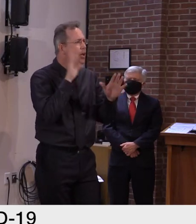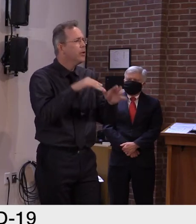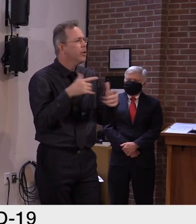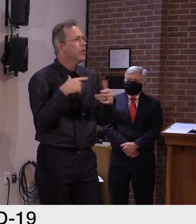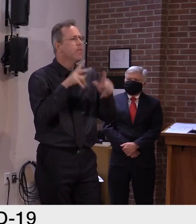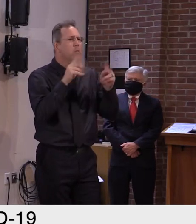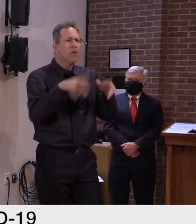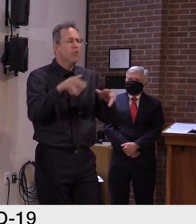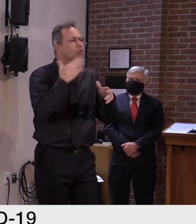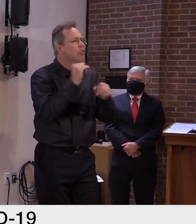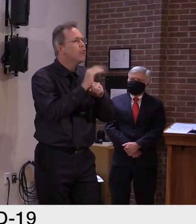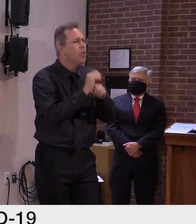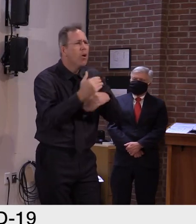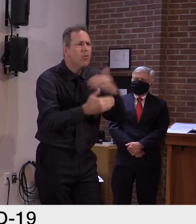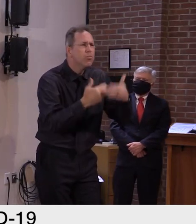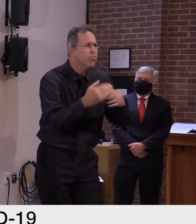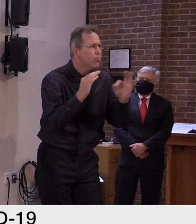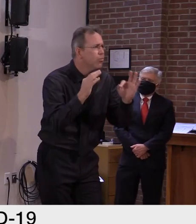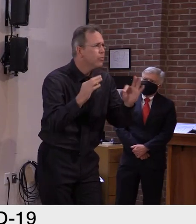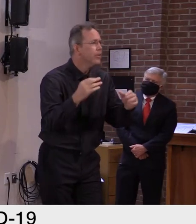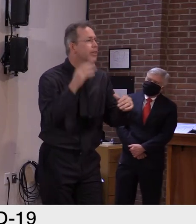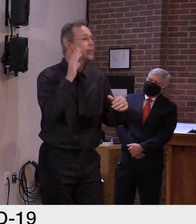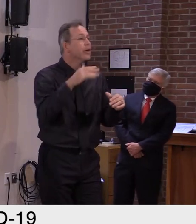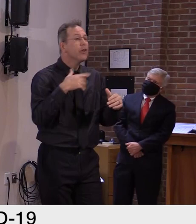have the lowest number of deaths